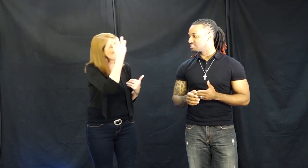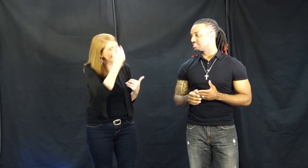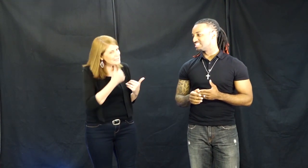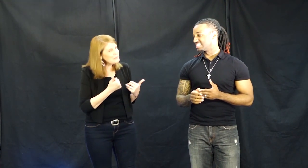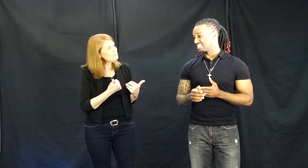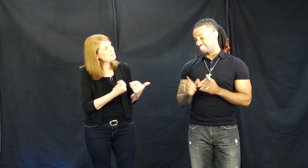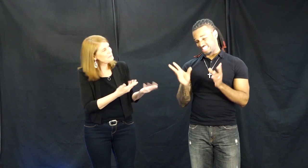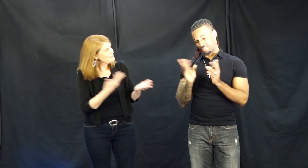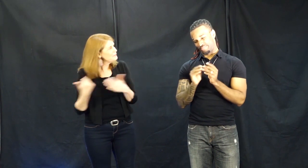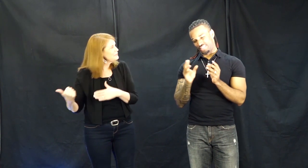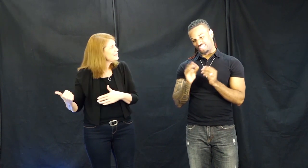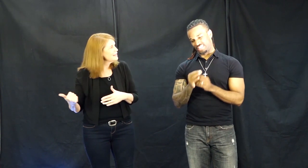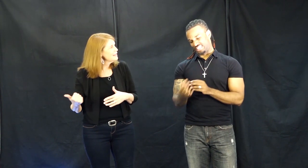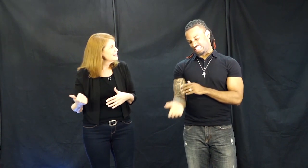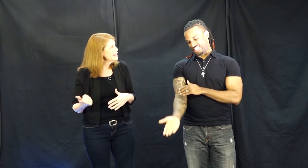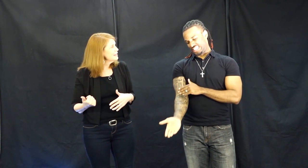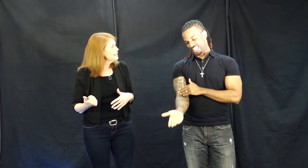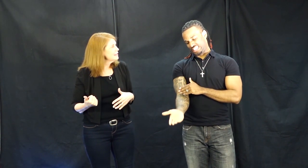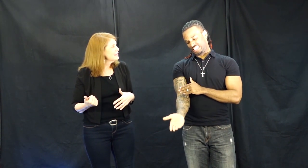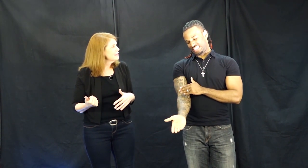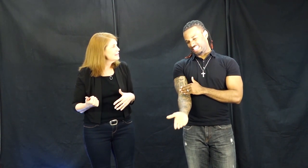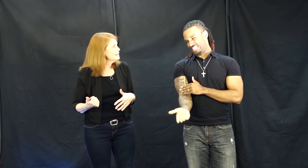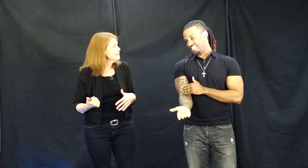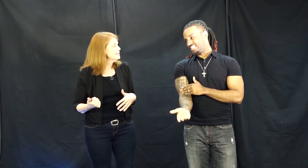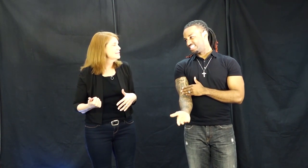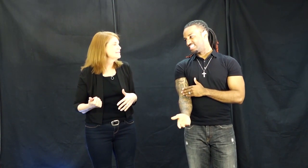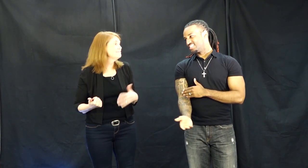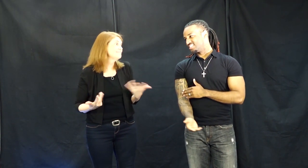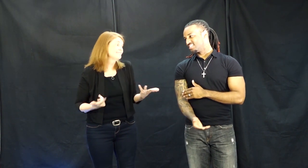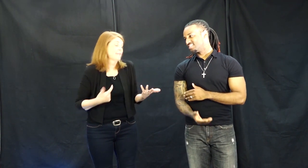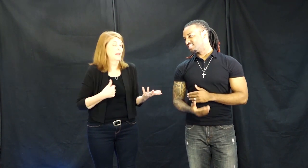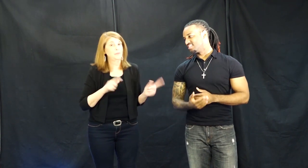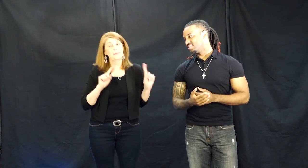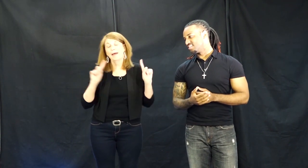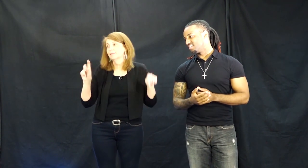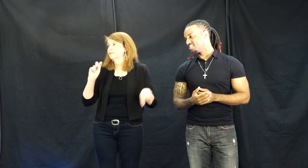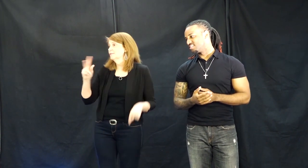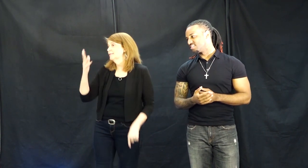sleep. This meeting's at dawn. Well, I'm going back to sleep.